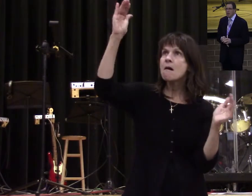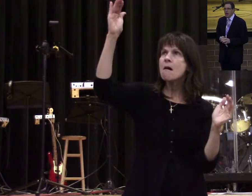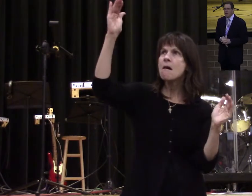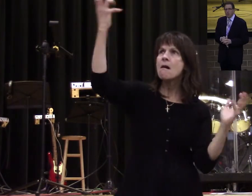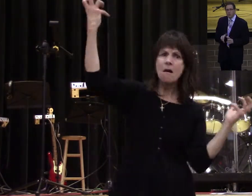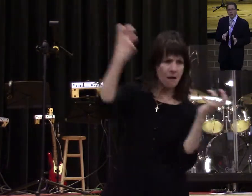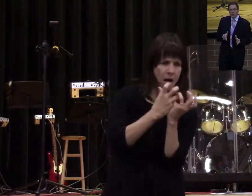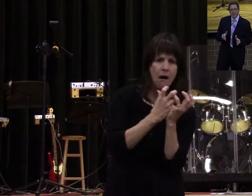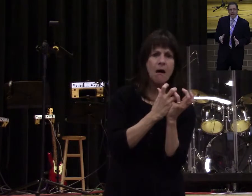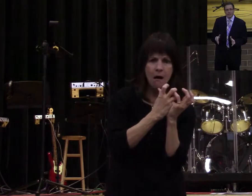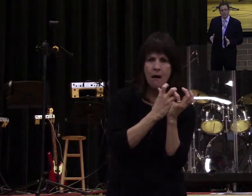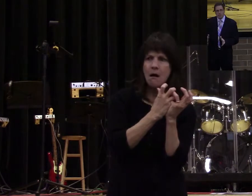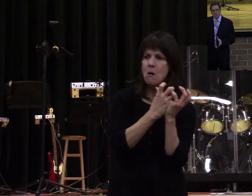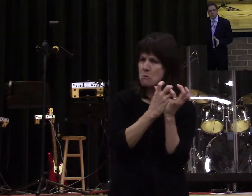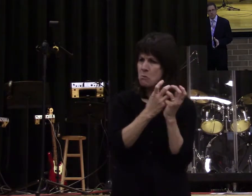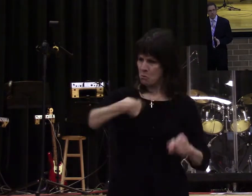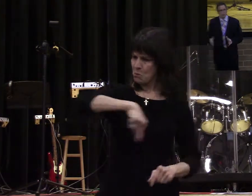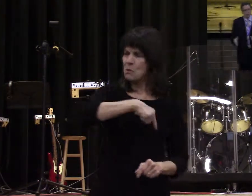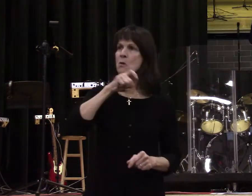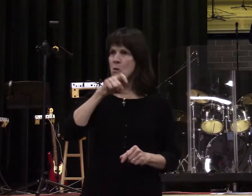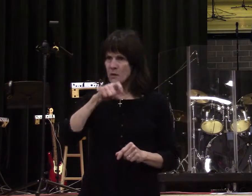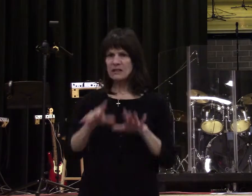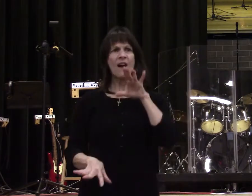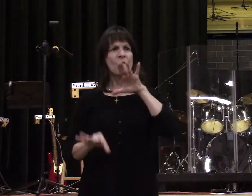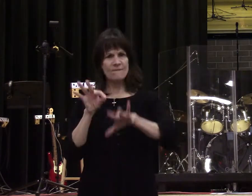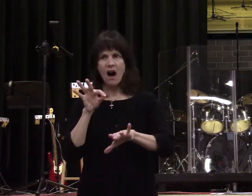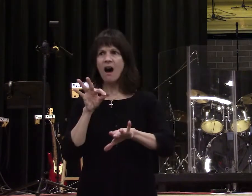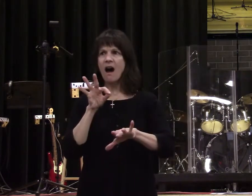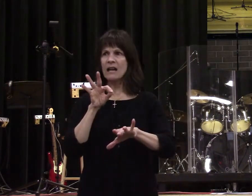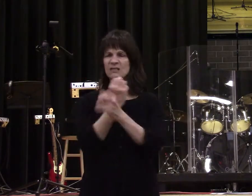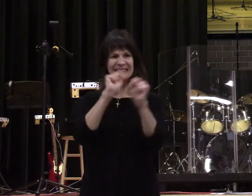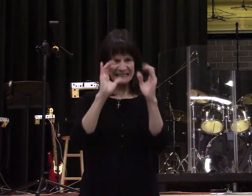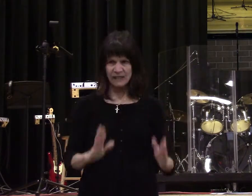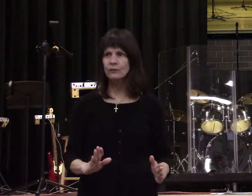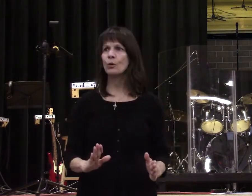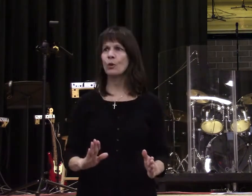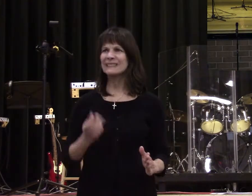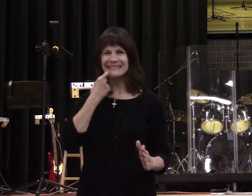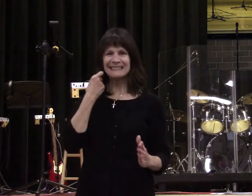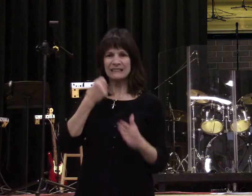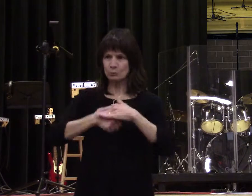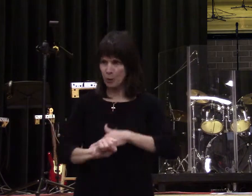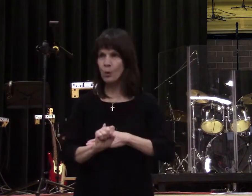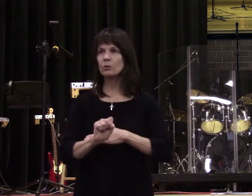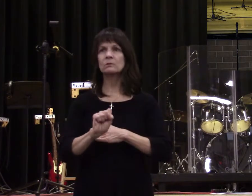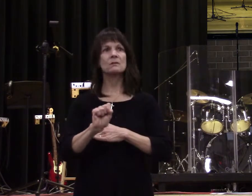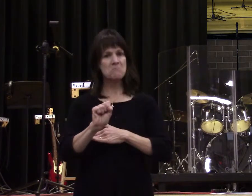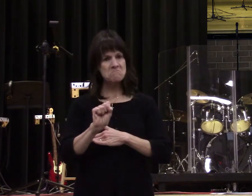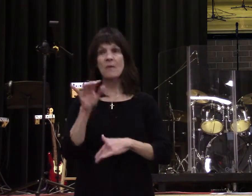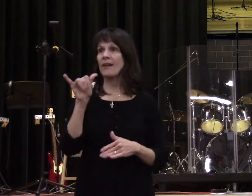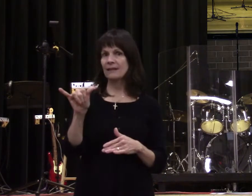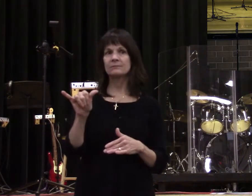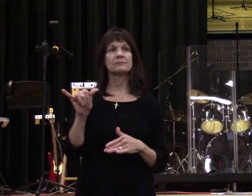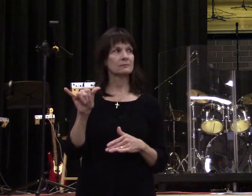about six months. And do you know when they got to see Jesus, he was about 2 years old. And if you read the Hebrew,